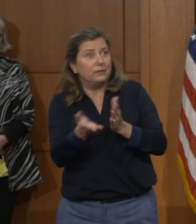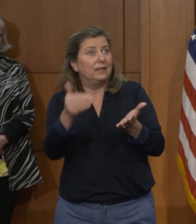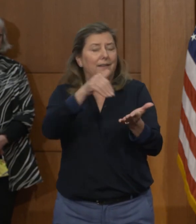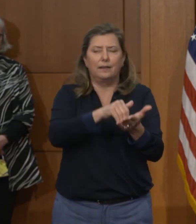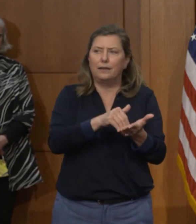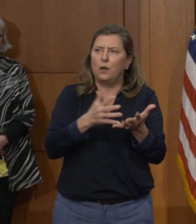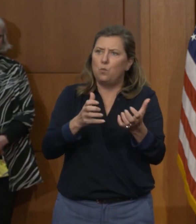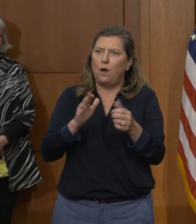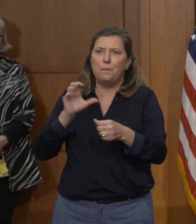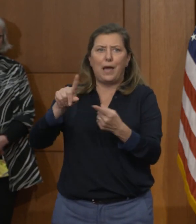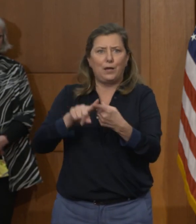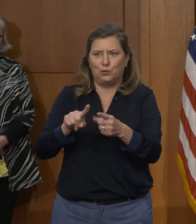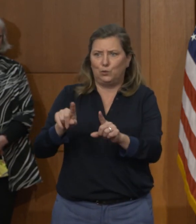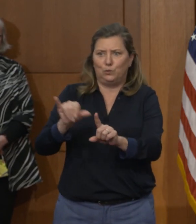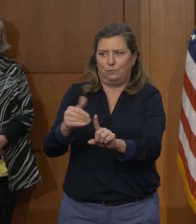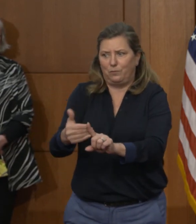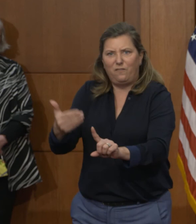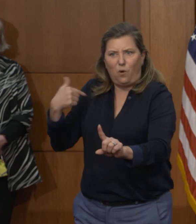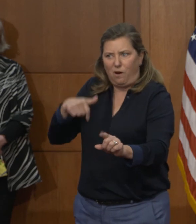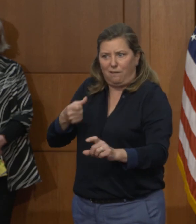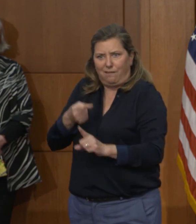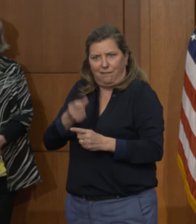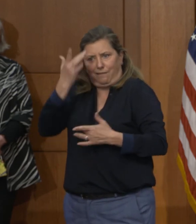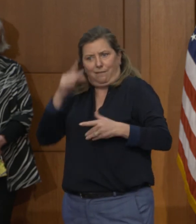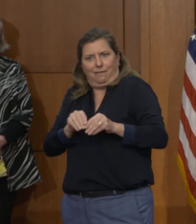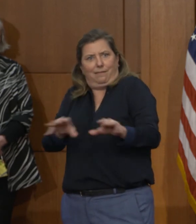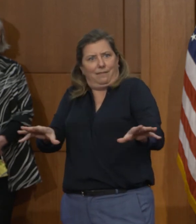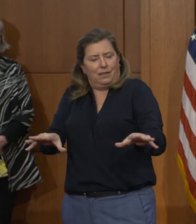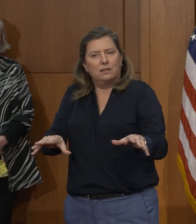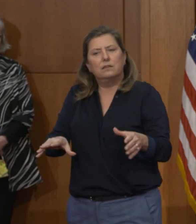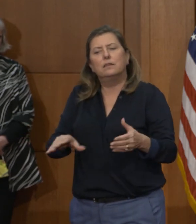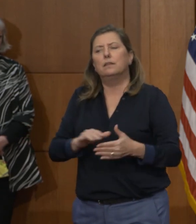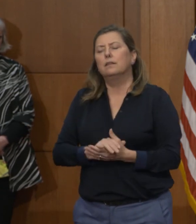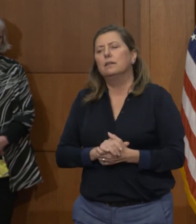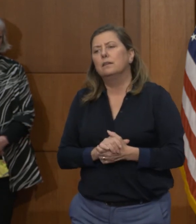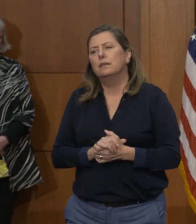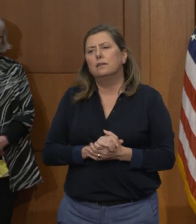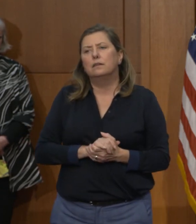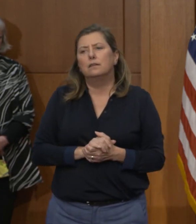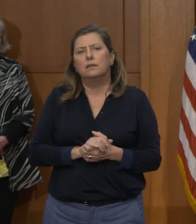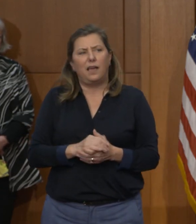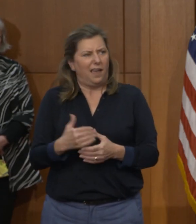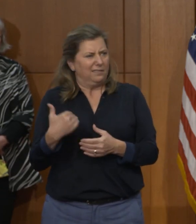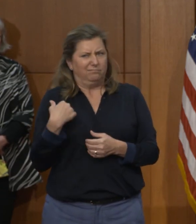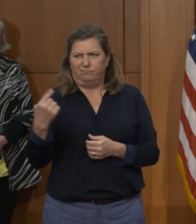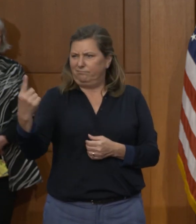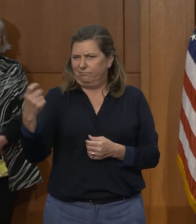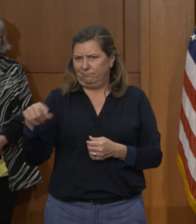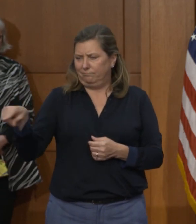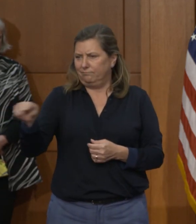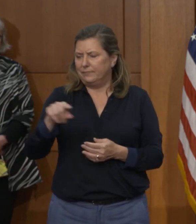where we were prior to this. And as I answered a little bit earlier to one of the questions, this